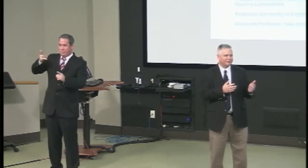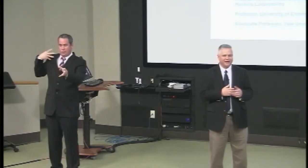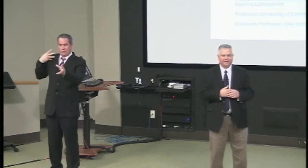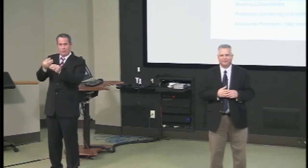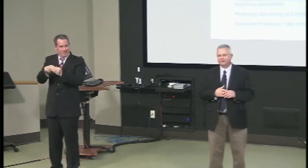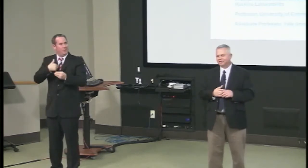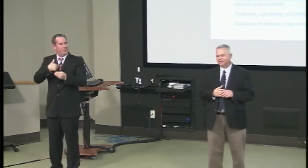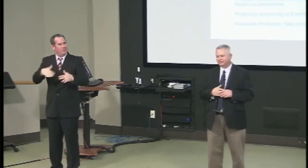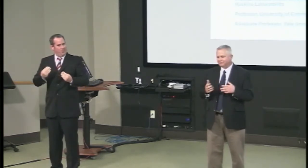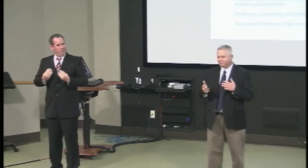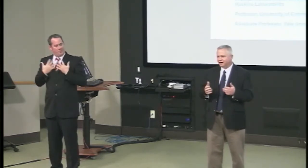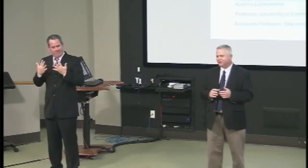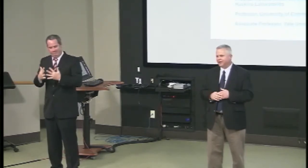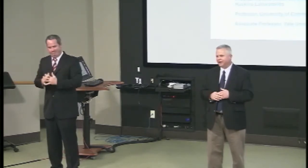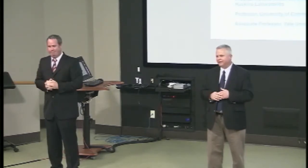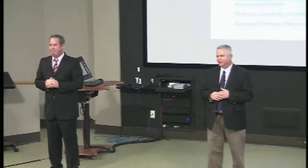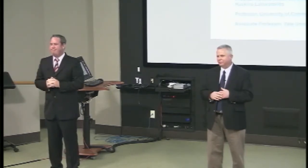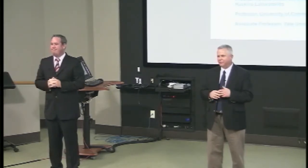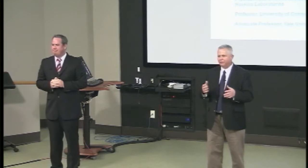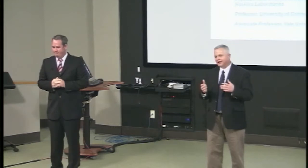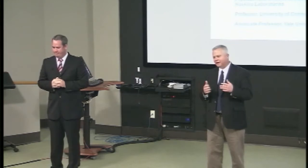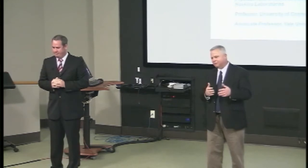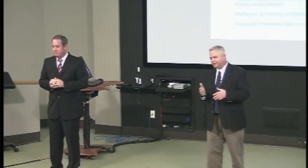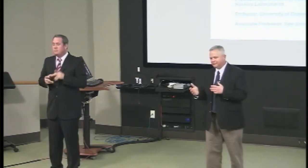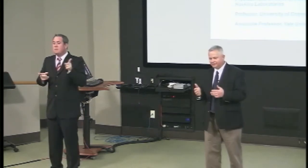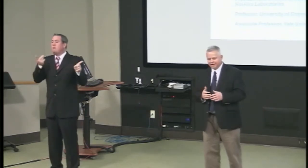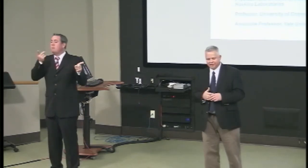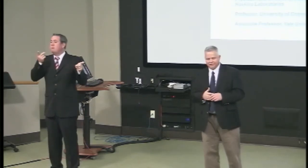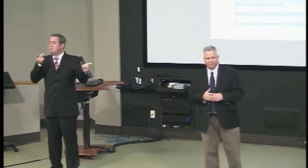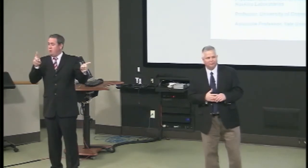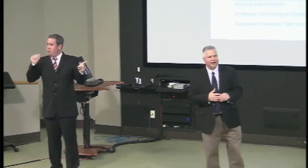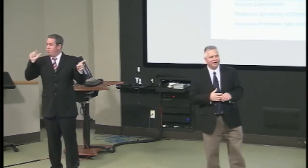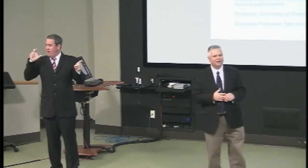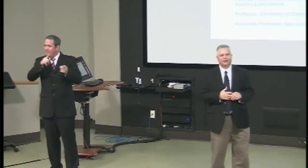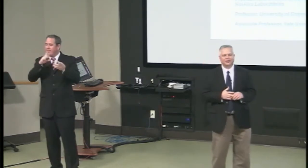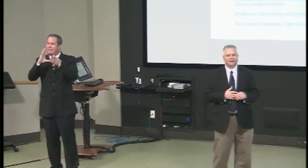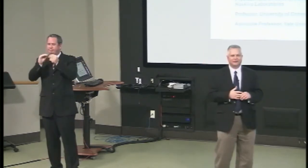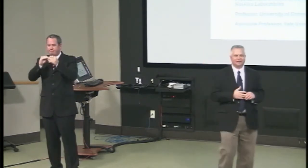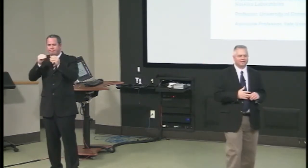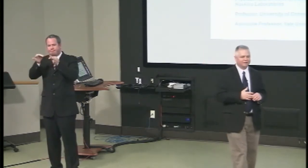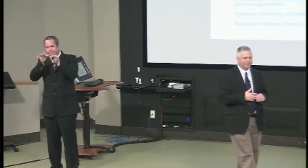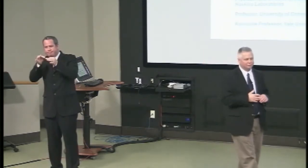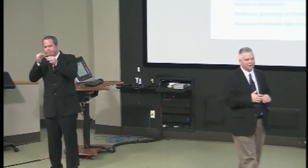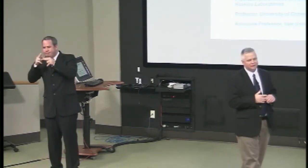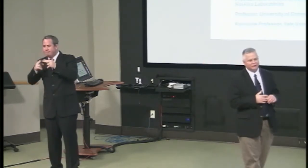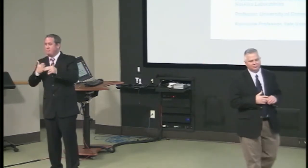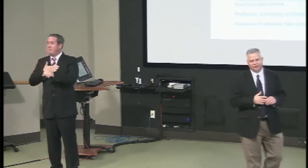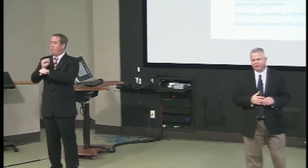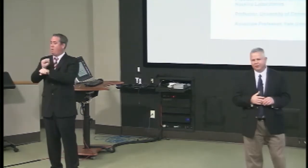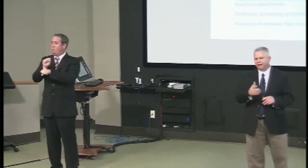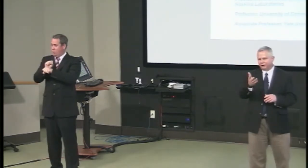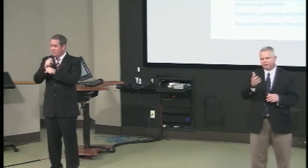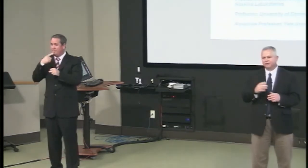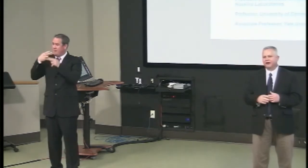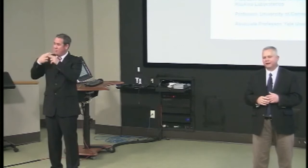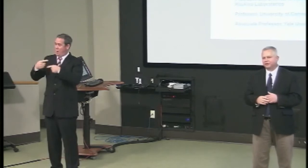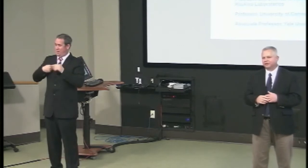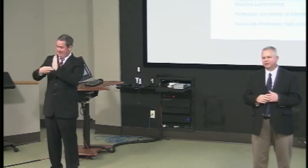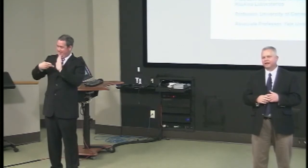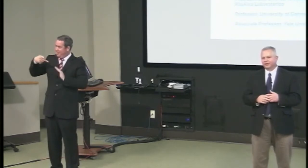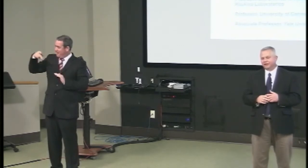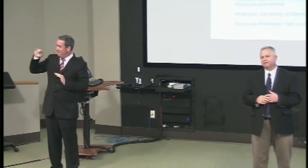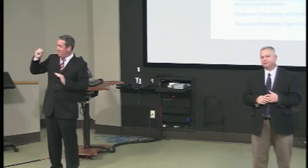Dr. Allen mentioned that, my work had been somewhat pioneering in reading disability, but I want to